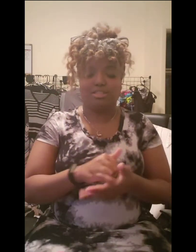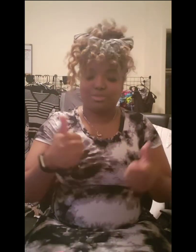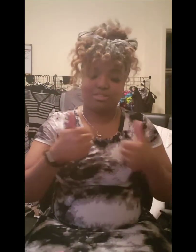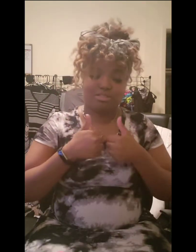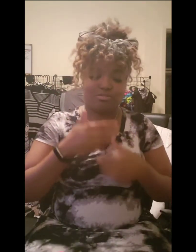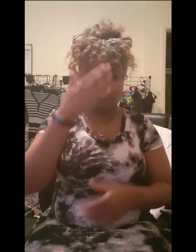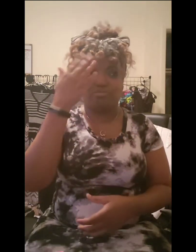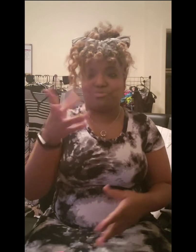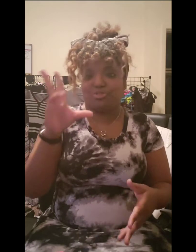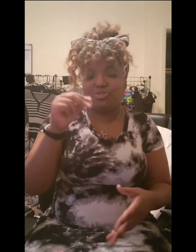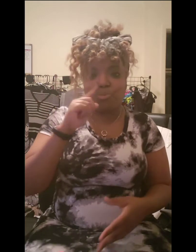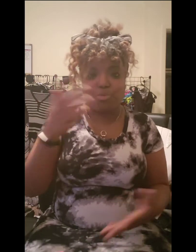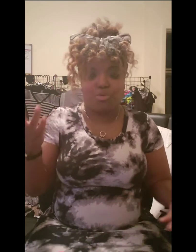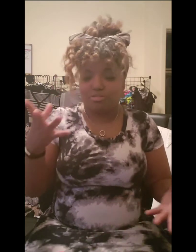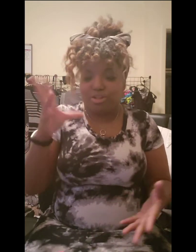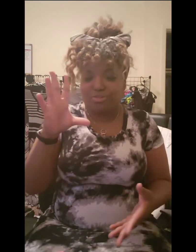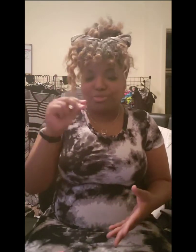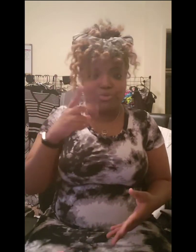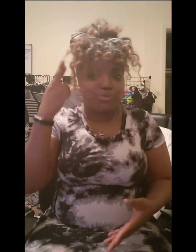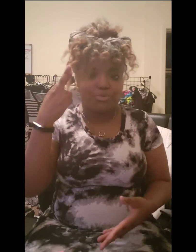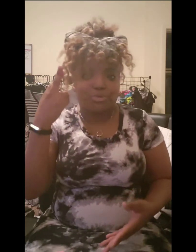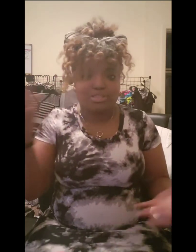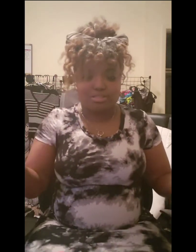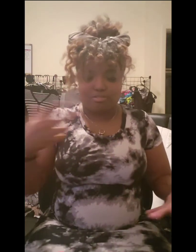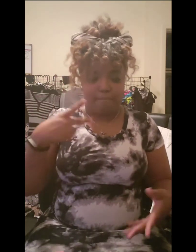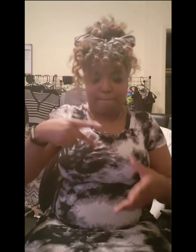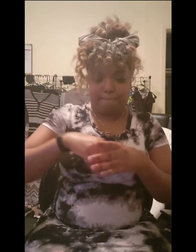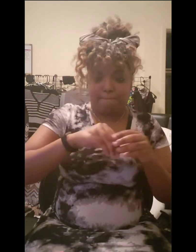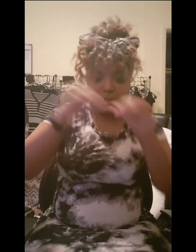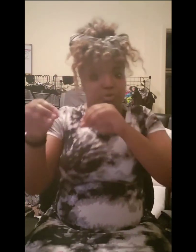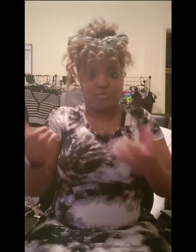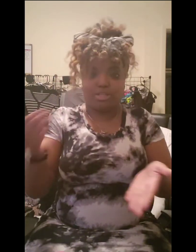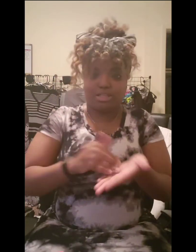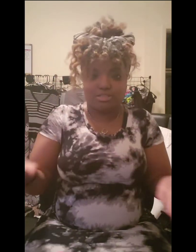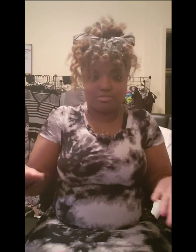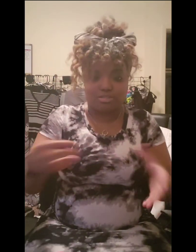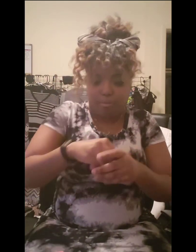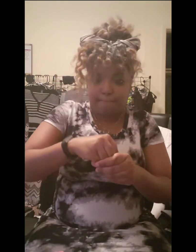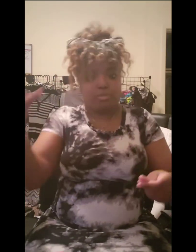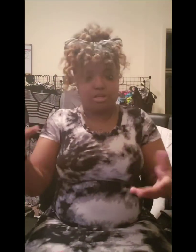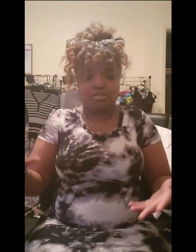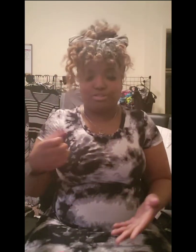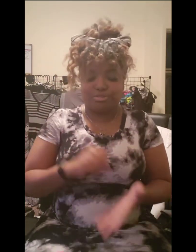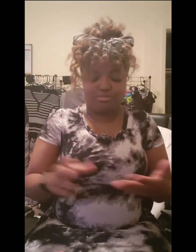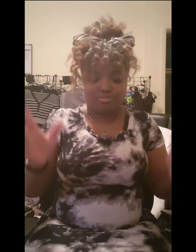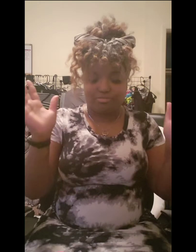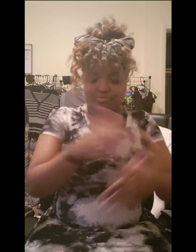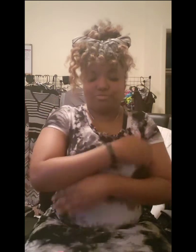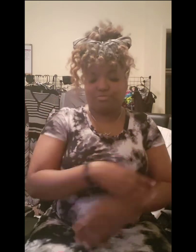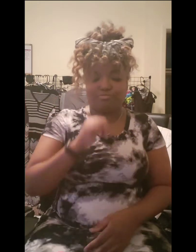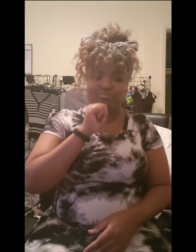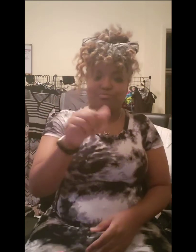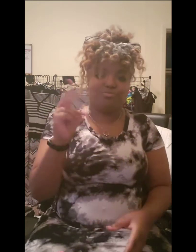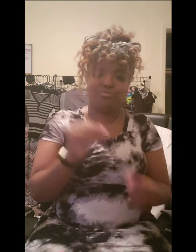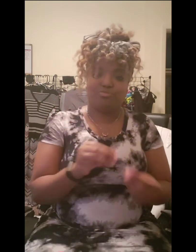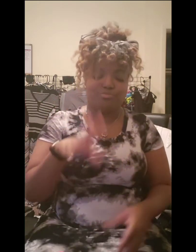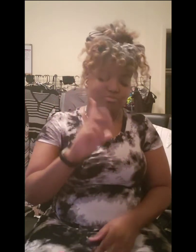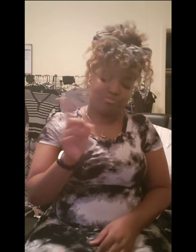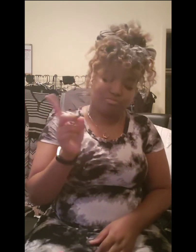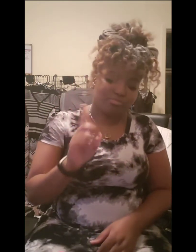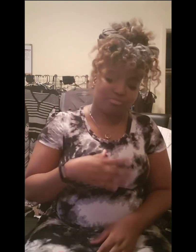I focused in school. I didn't hang out with nobody because it just didn't seem like there was a point in making friends only to have to leave them